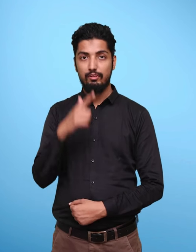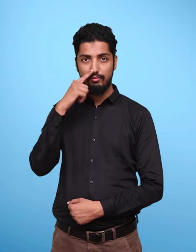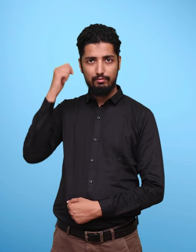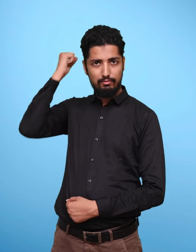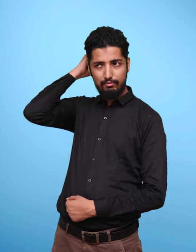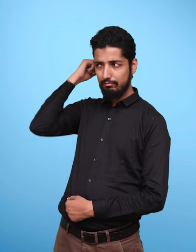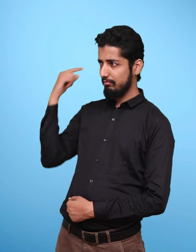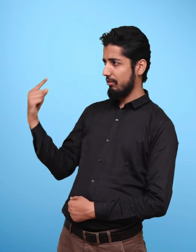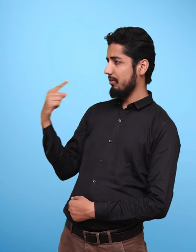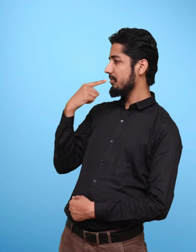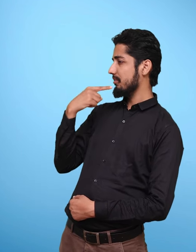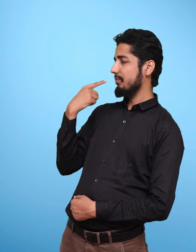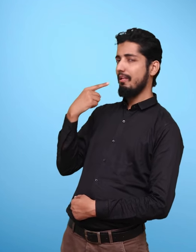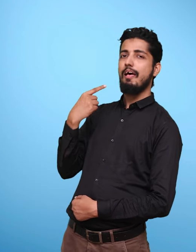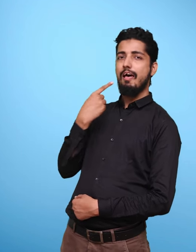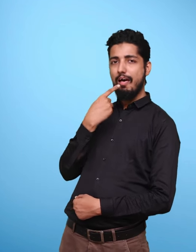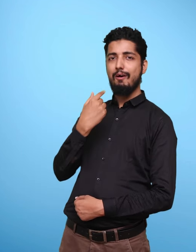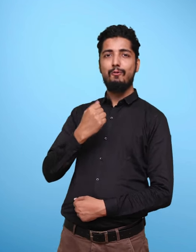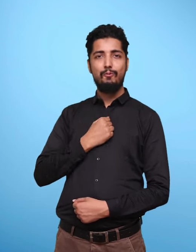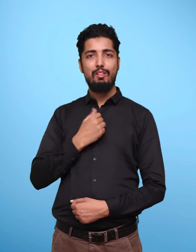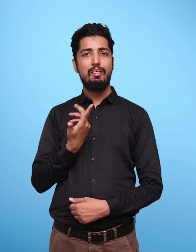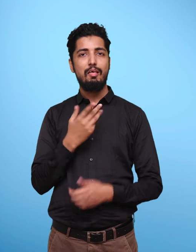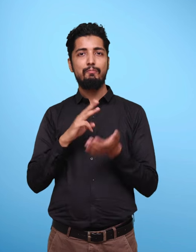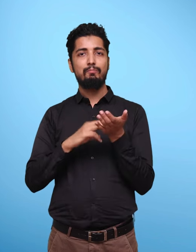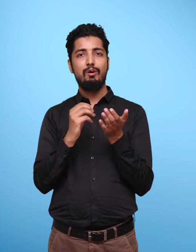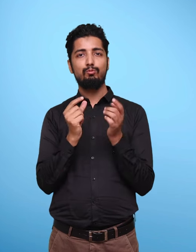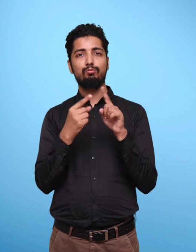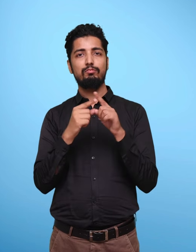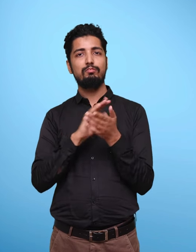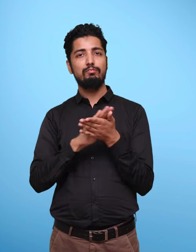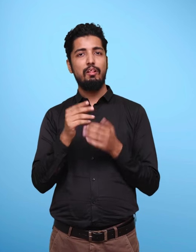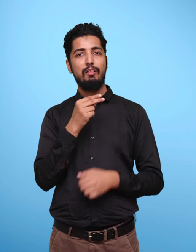Neha. This is my mouth.